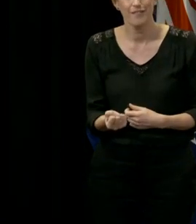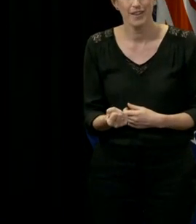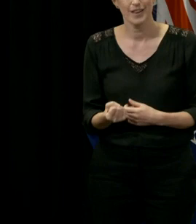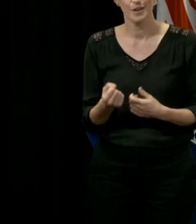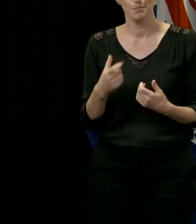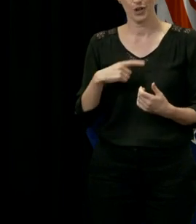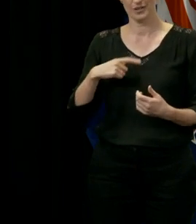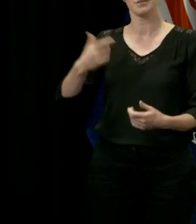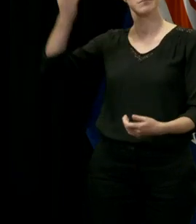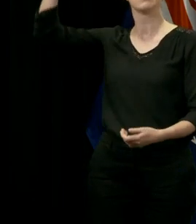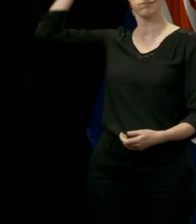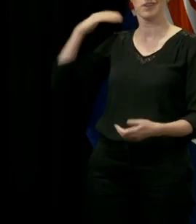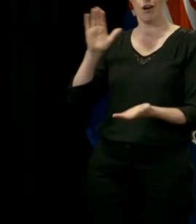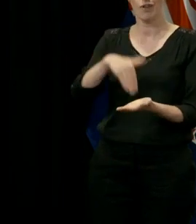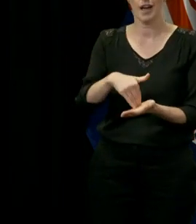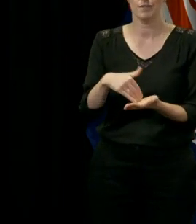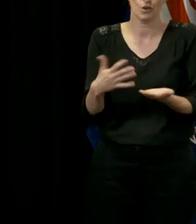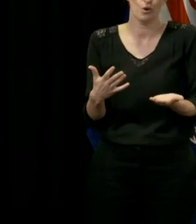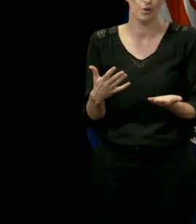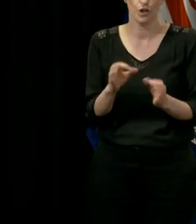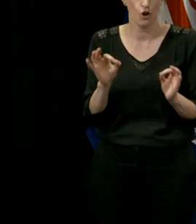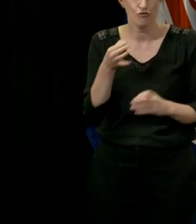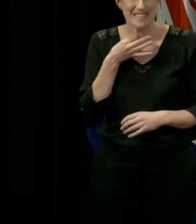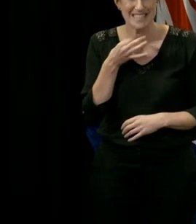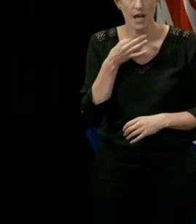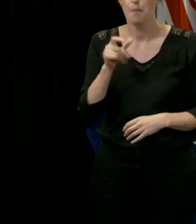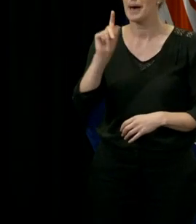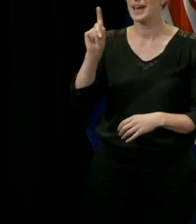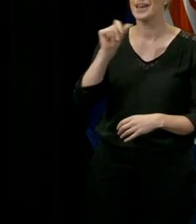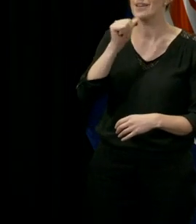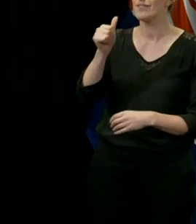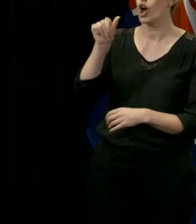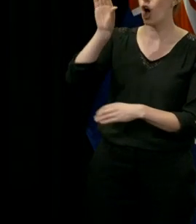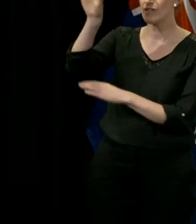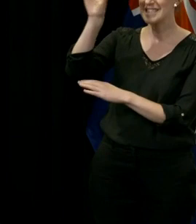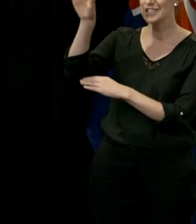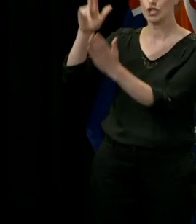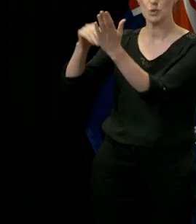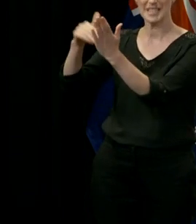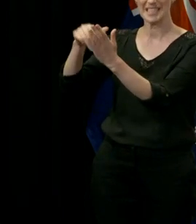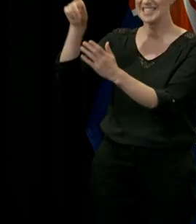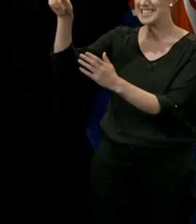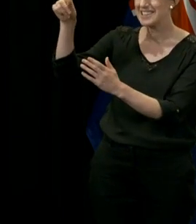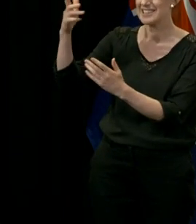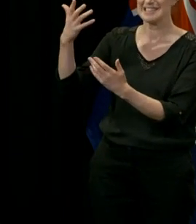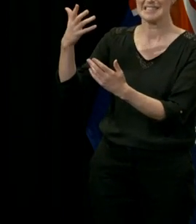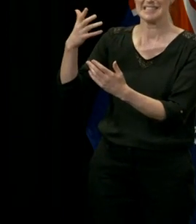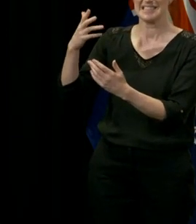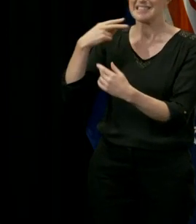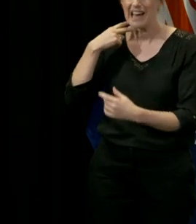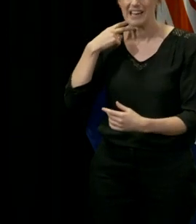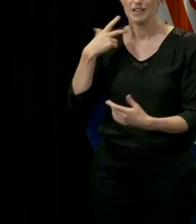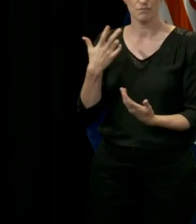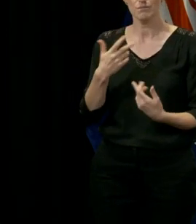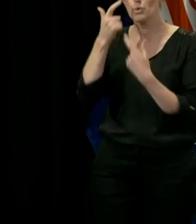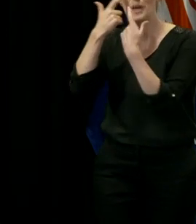through, but my hope is that where New Zealanders are stuck, they get the same care that for anyone who is stuck here, because that will be happening the